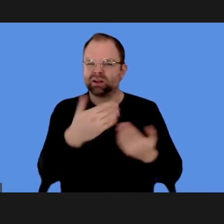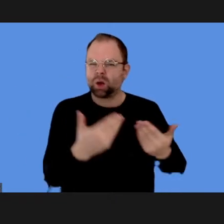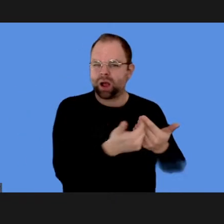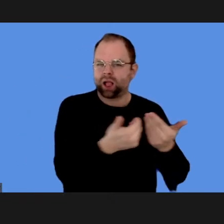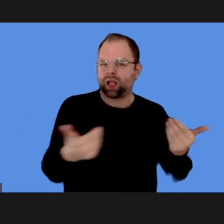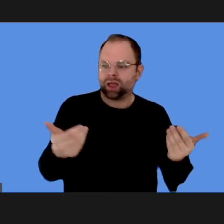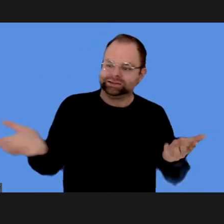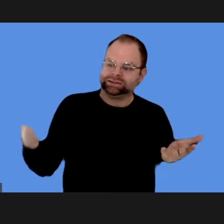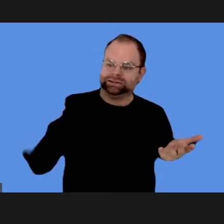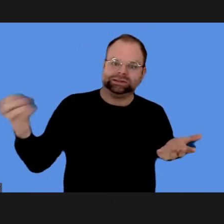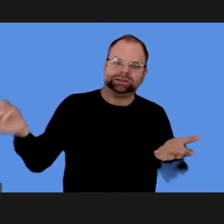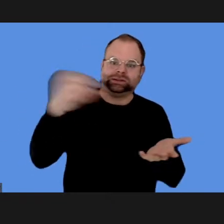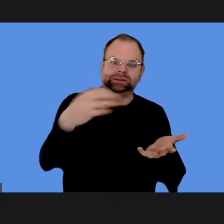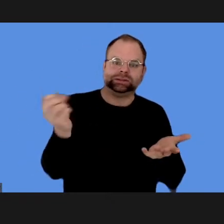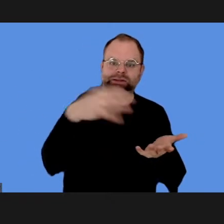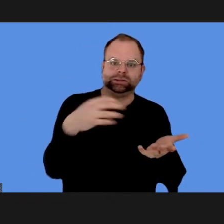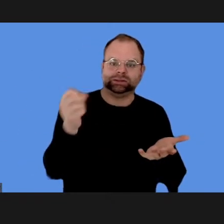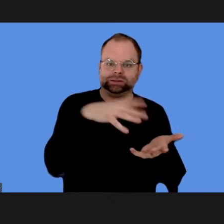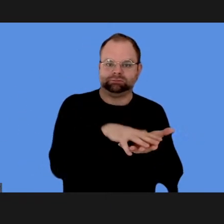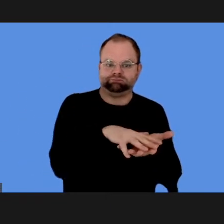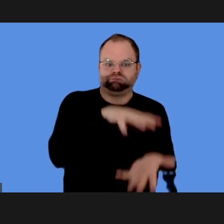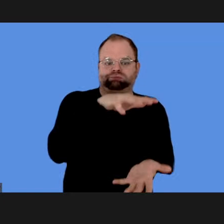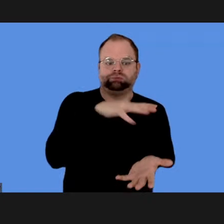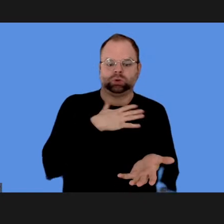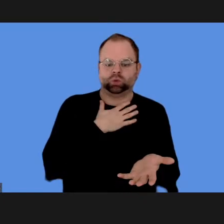development. Our first